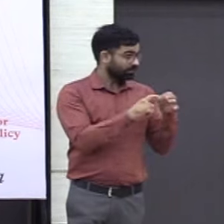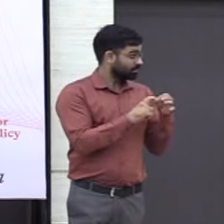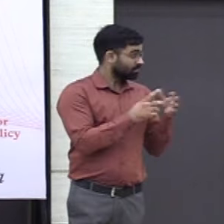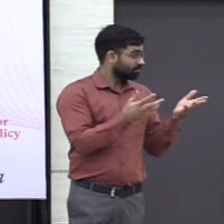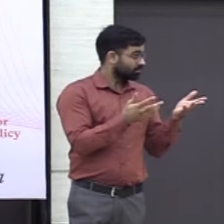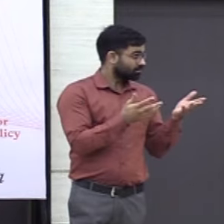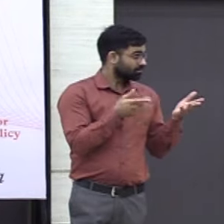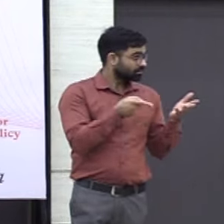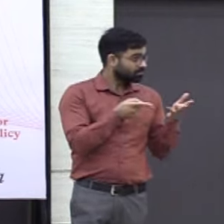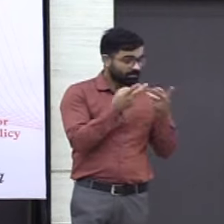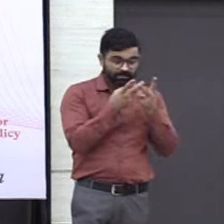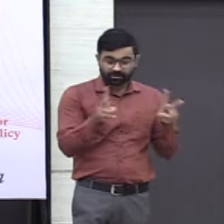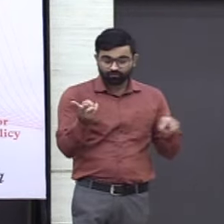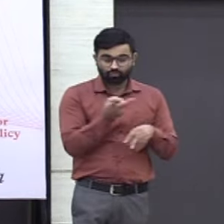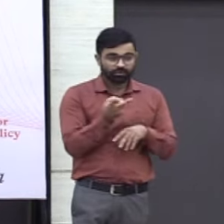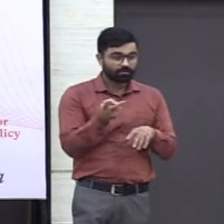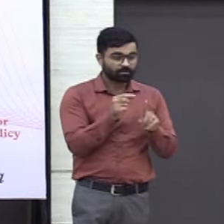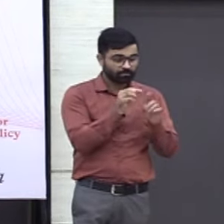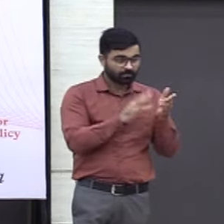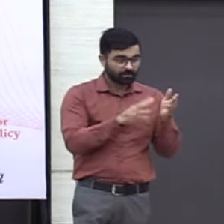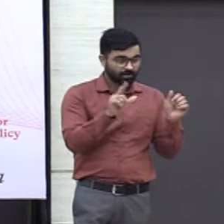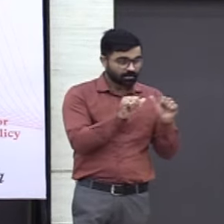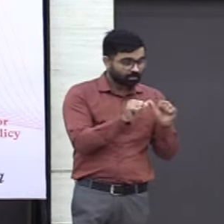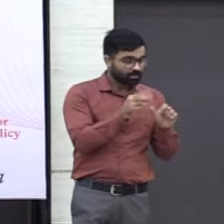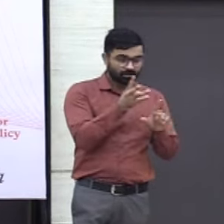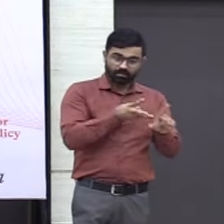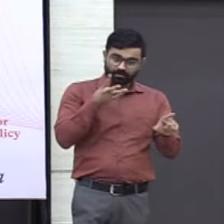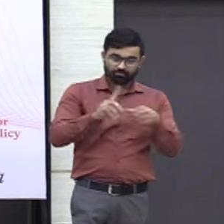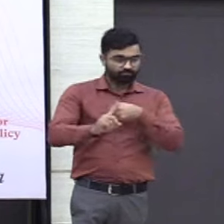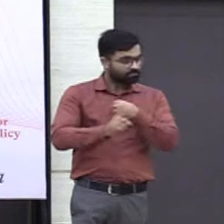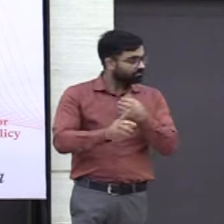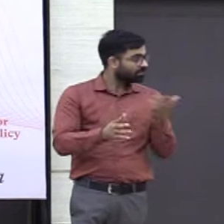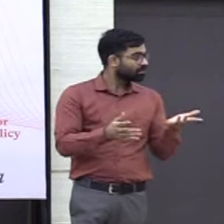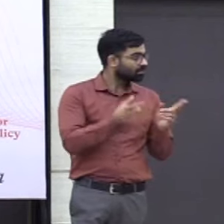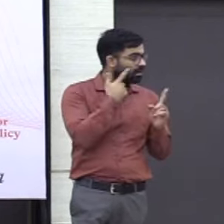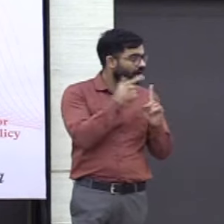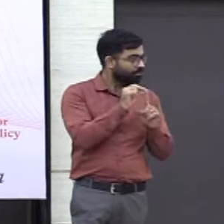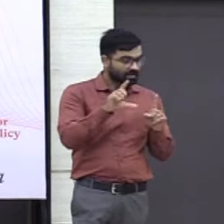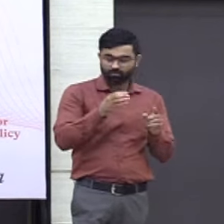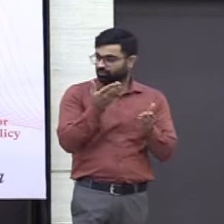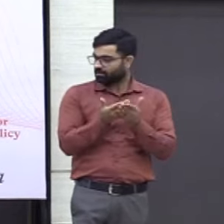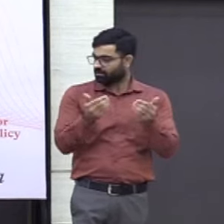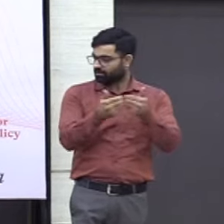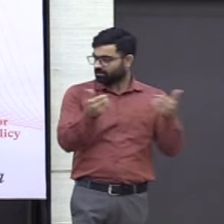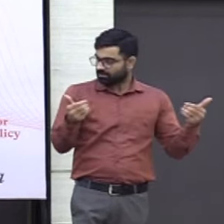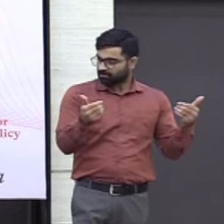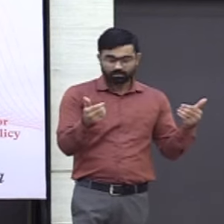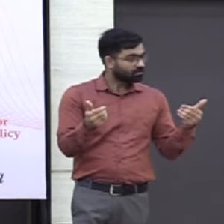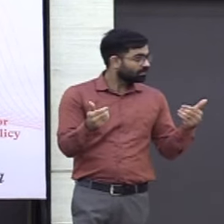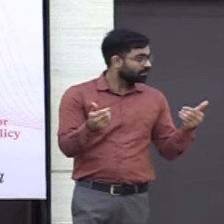question? Like, what is the difference between them? Like PMLA also gives us 3 year punishment, and the IPC that's also. That's a separate offense, is